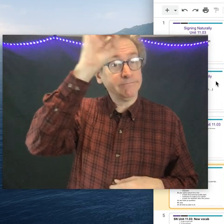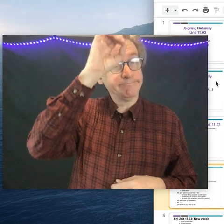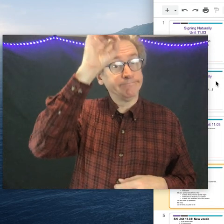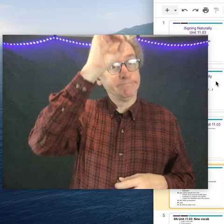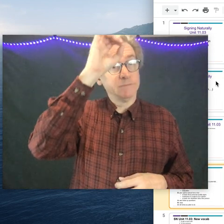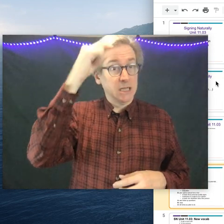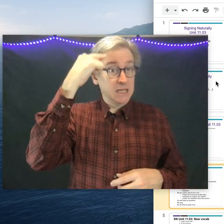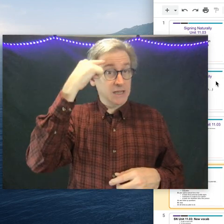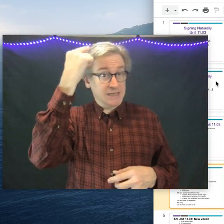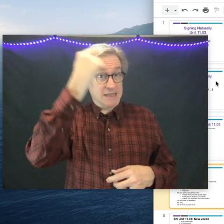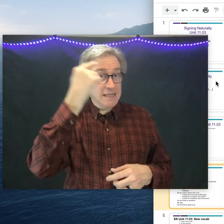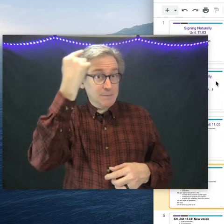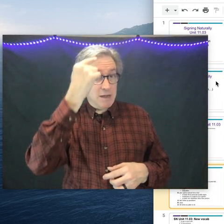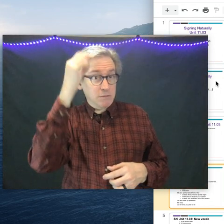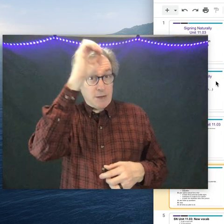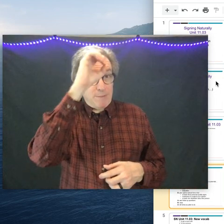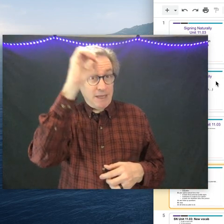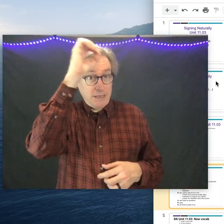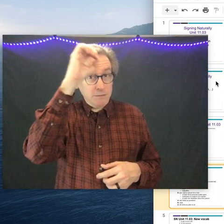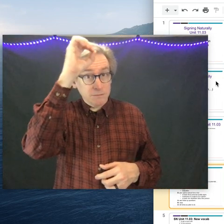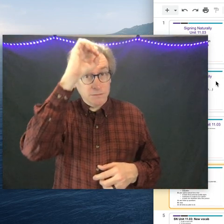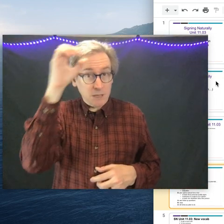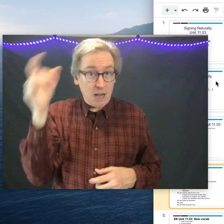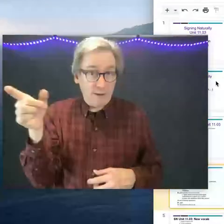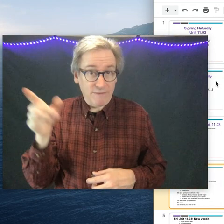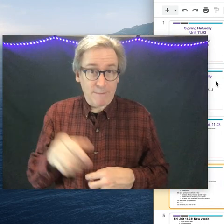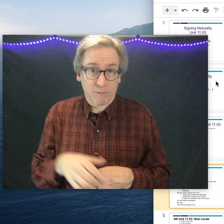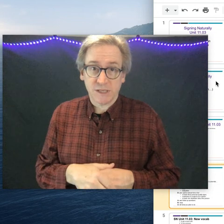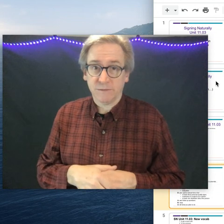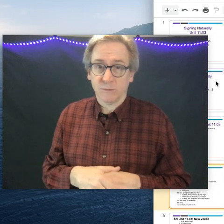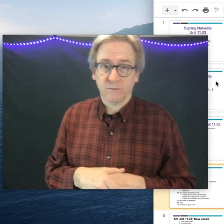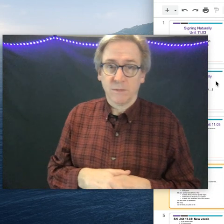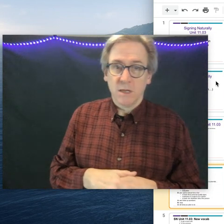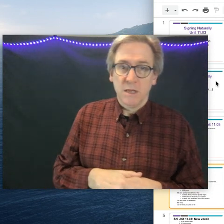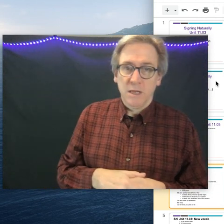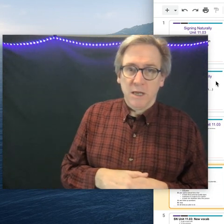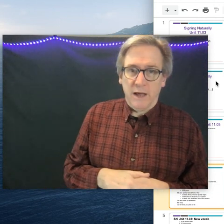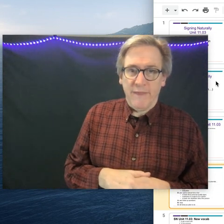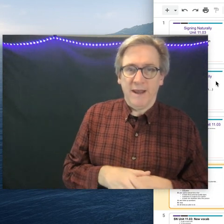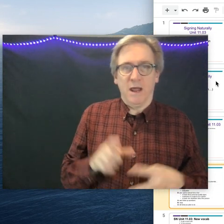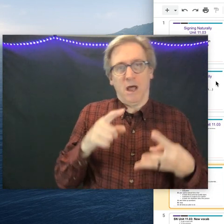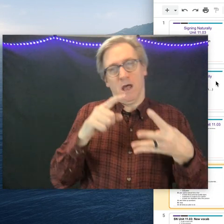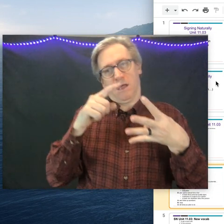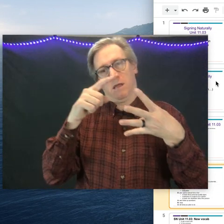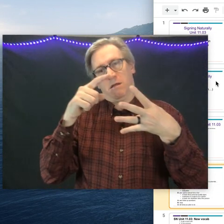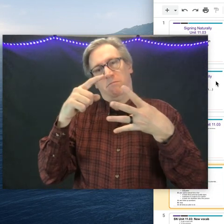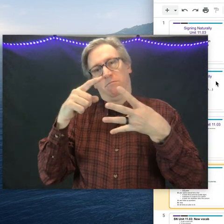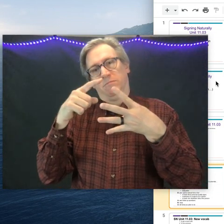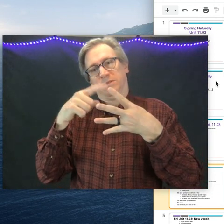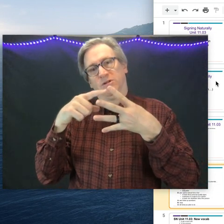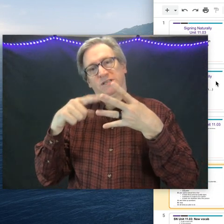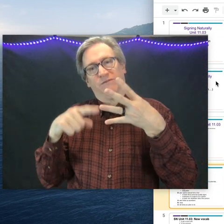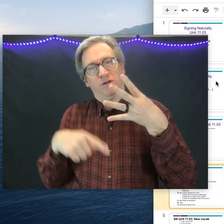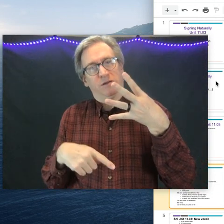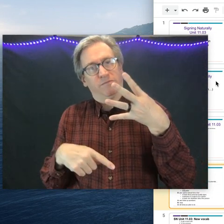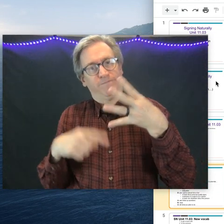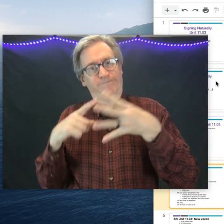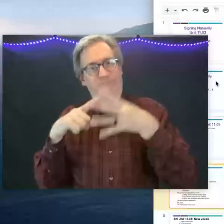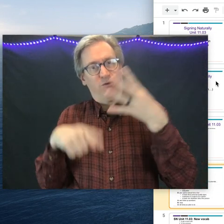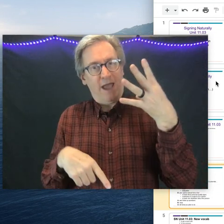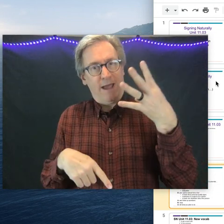opinion, like to think about an opinion about that person. And then there's